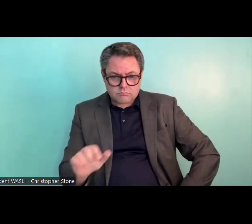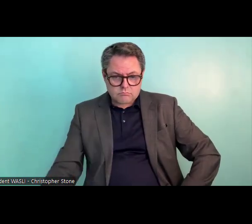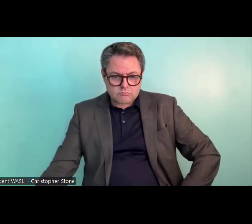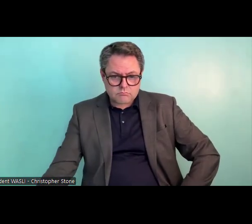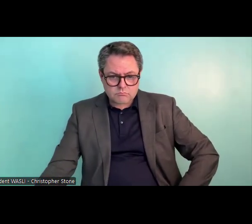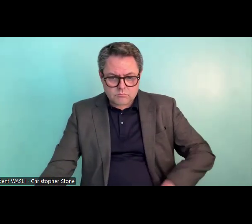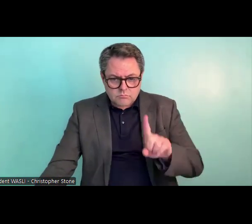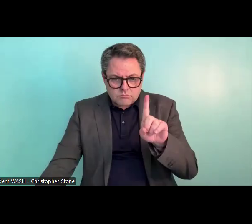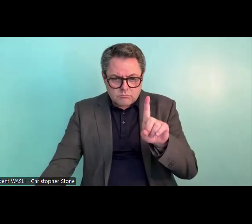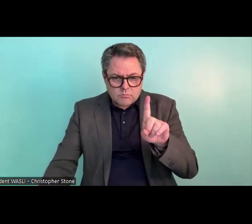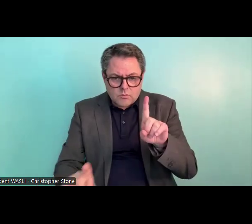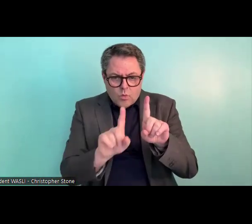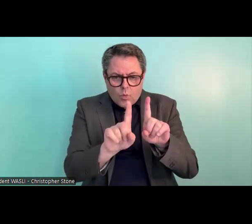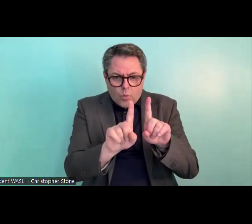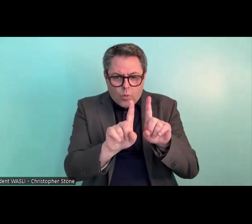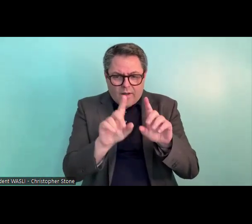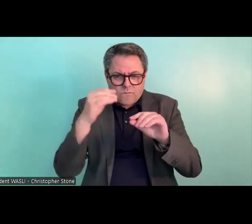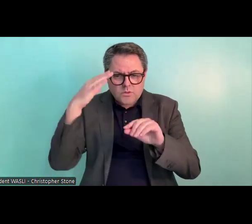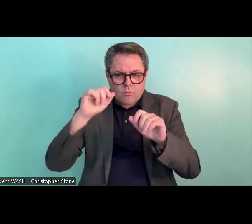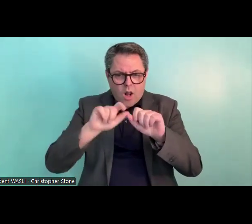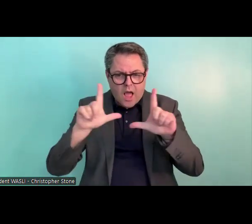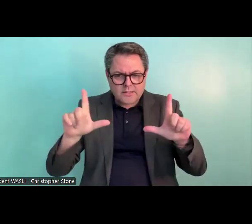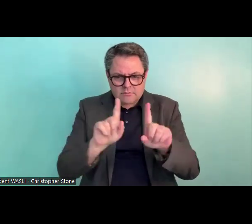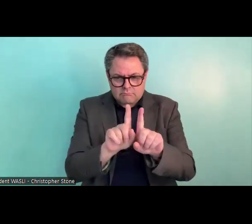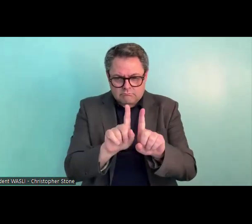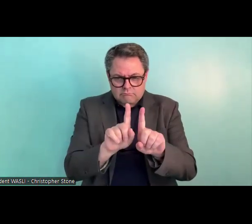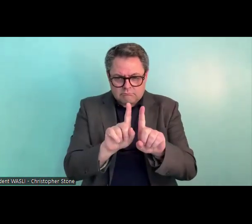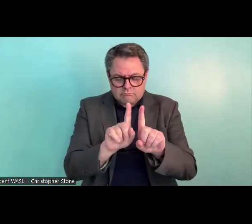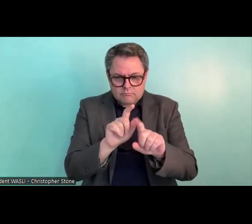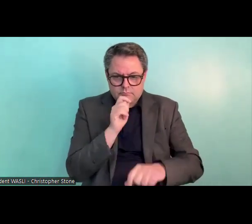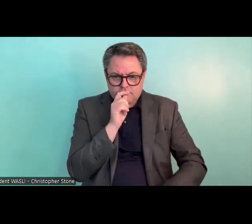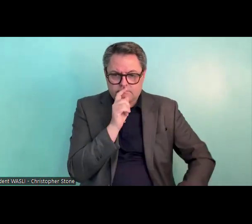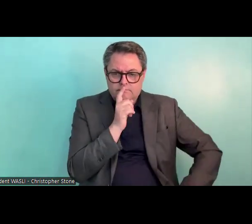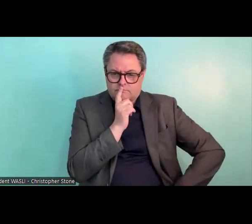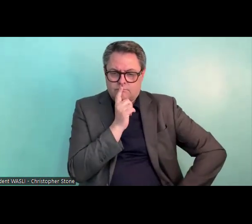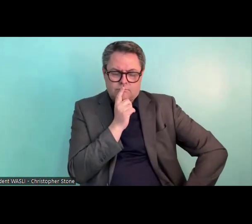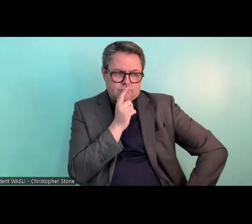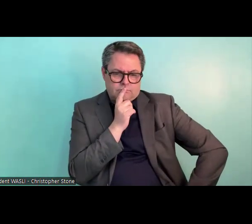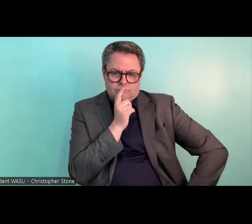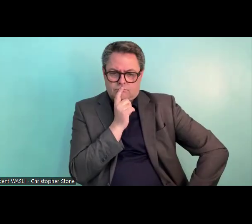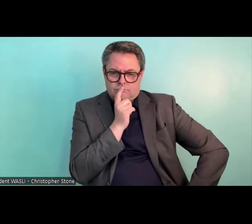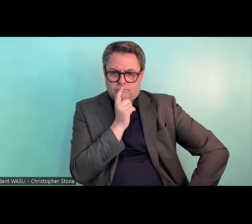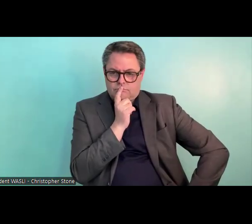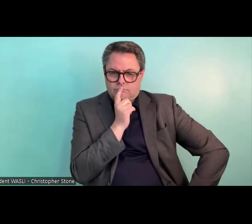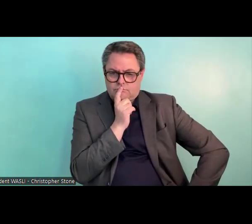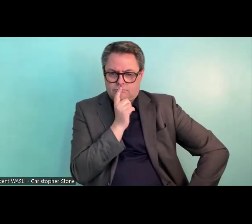No, it's just to let you know that they voted, I believe, Christopher. Thank you. Yeah, it's just to.